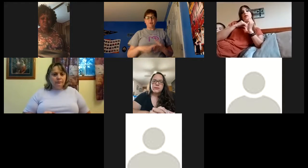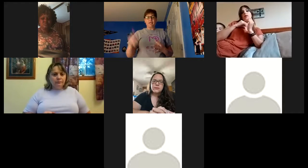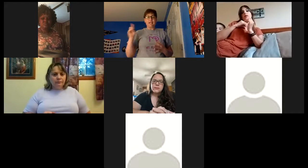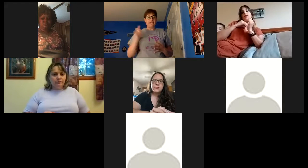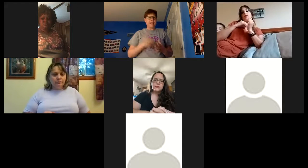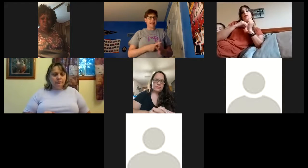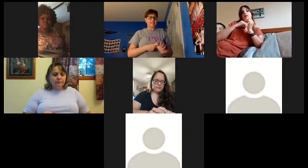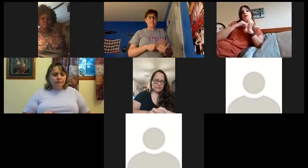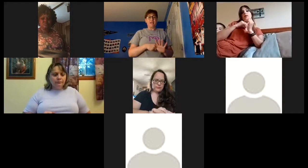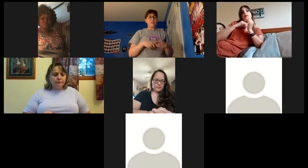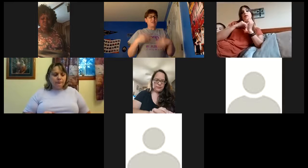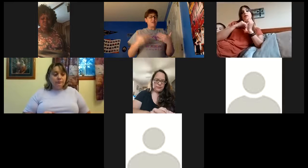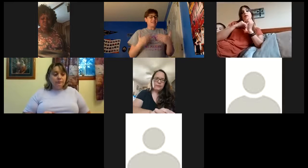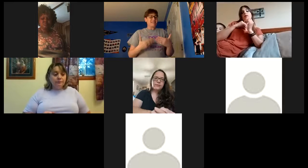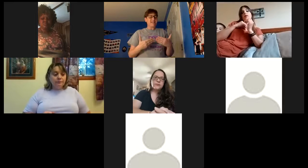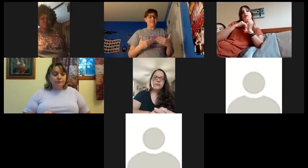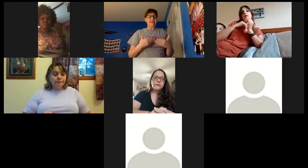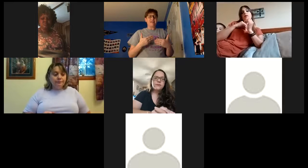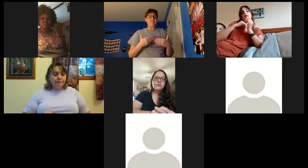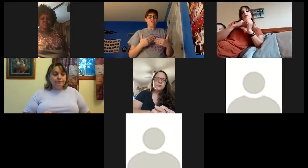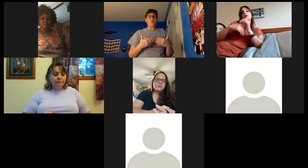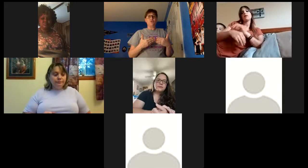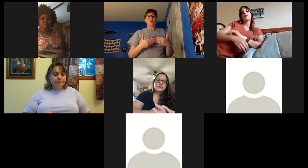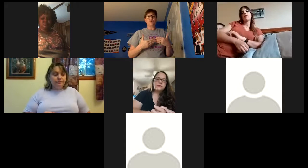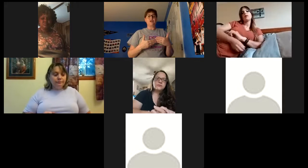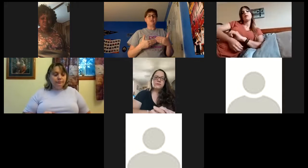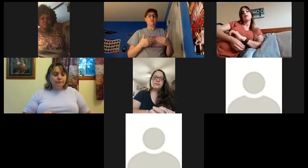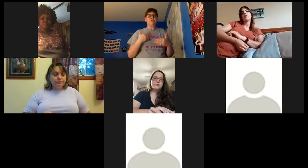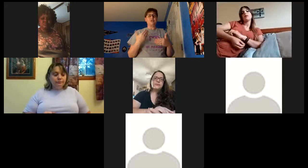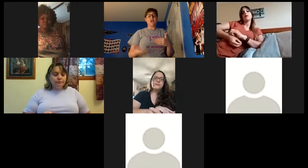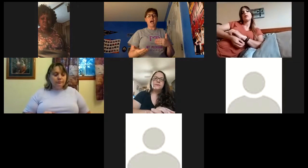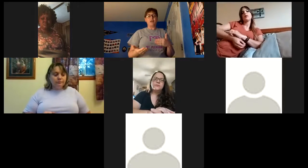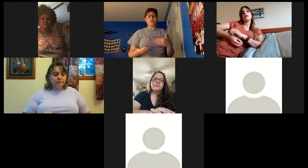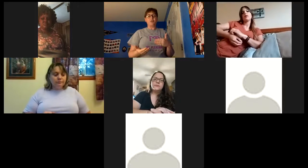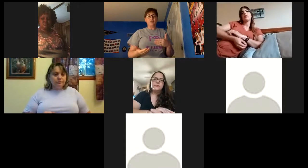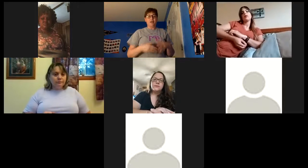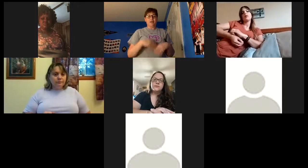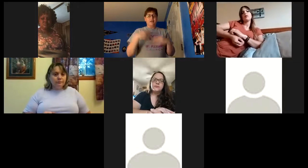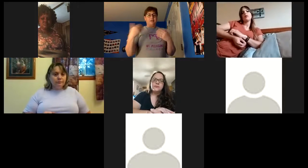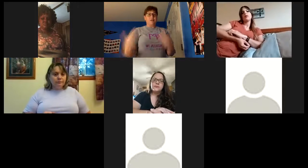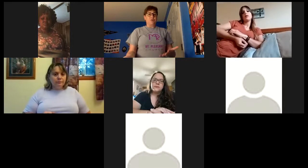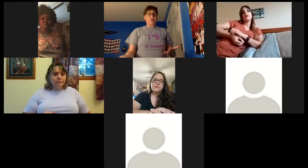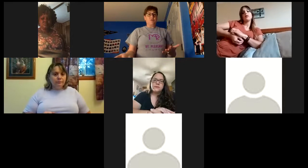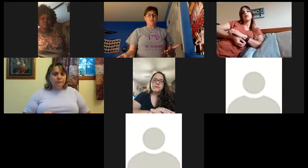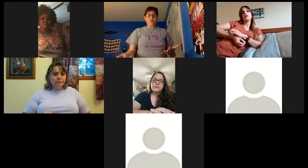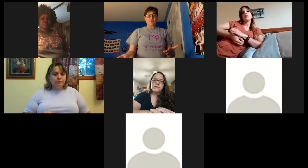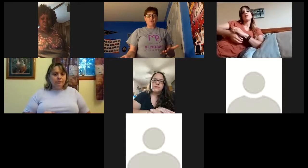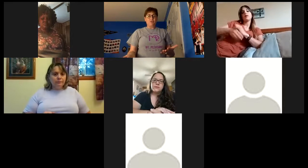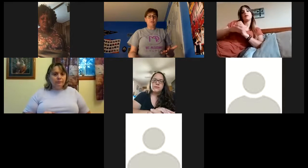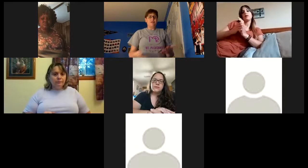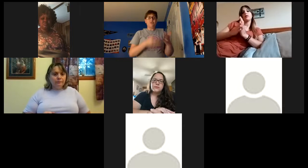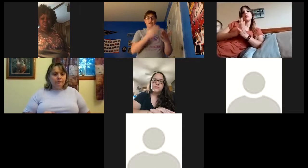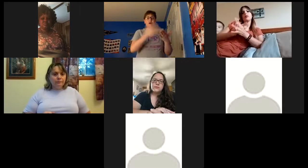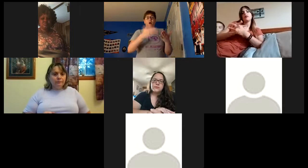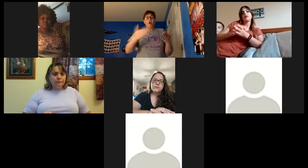lovely, pretty, and handsome. So you can see that if you were trying to teach a child the word for